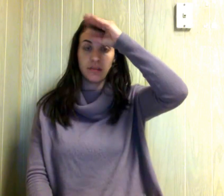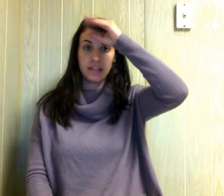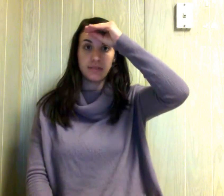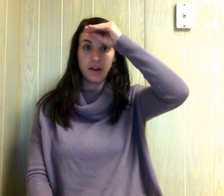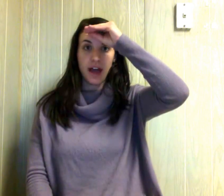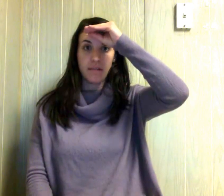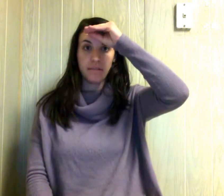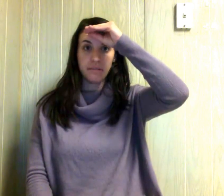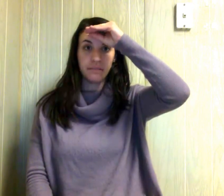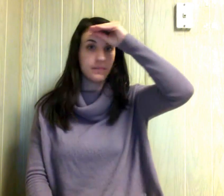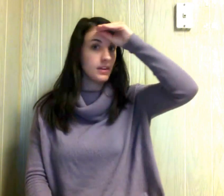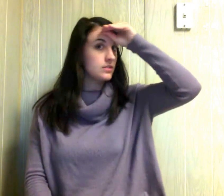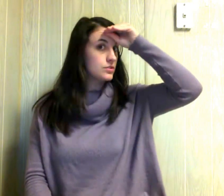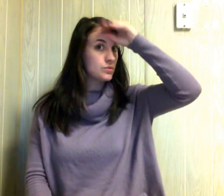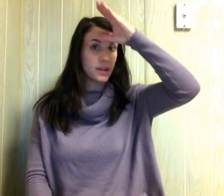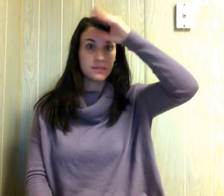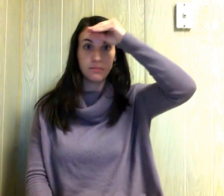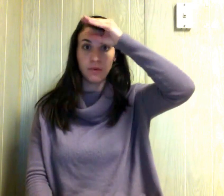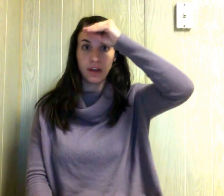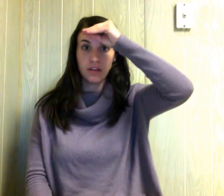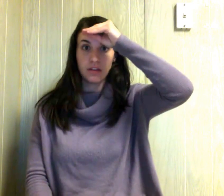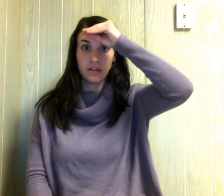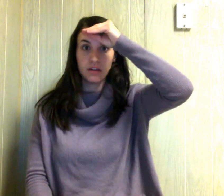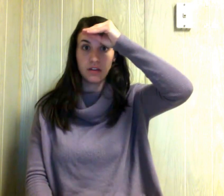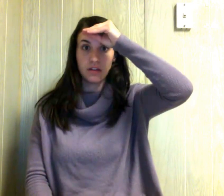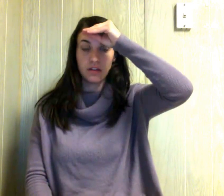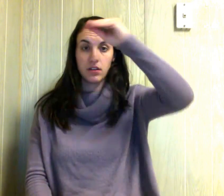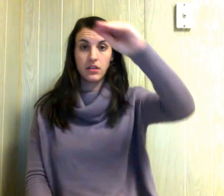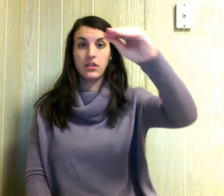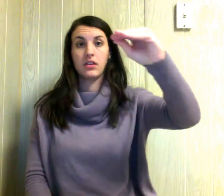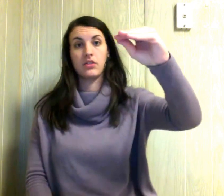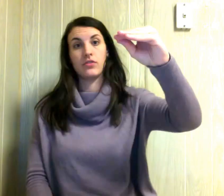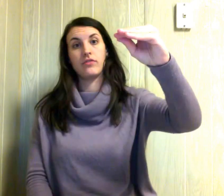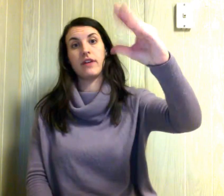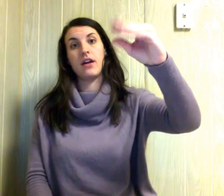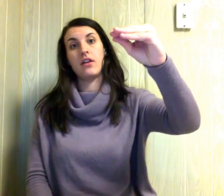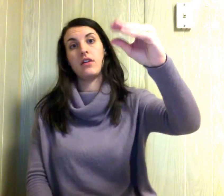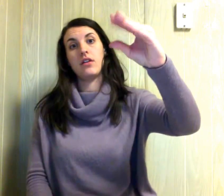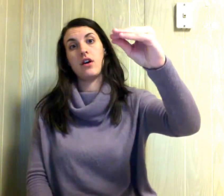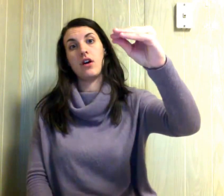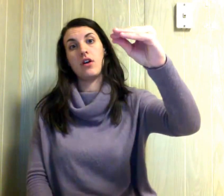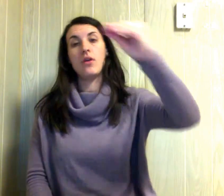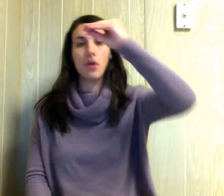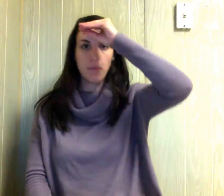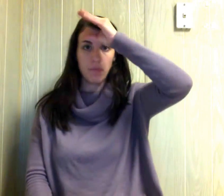baseball cap. Let's do twice, boy. Do flat O,